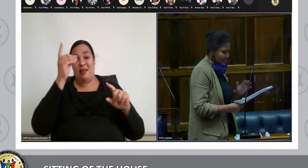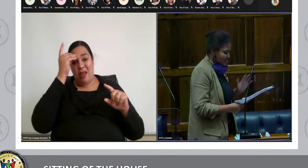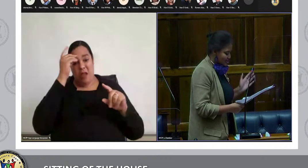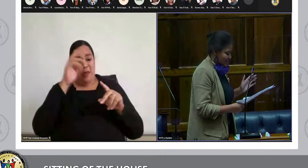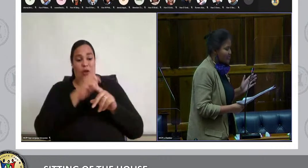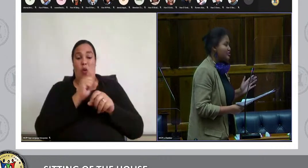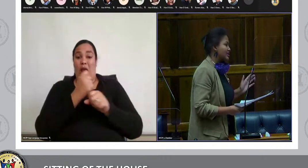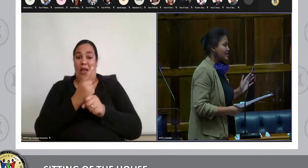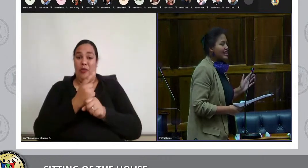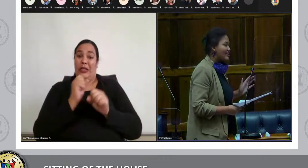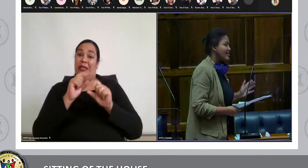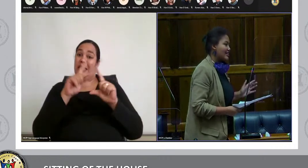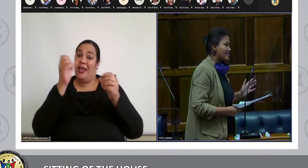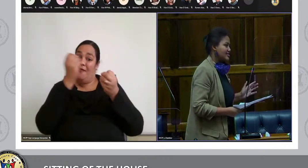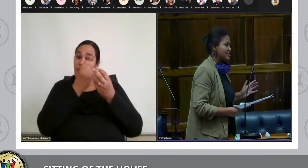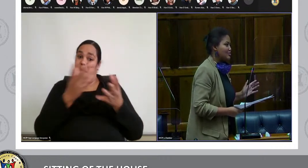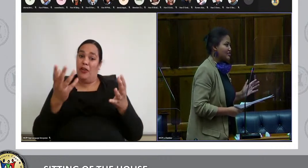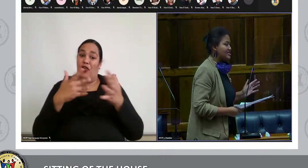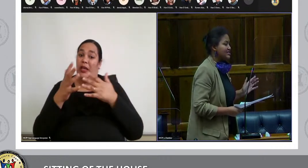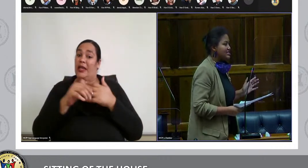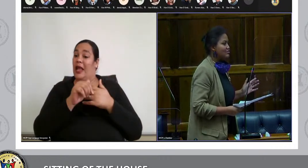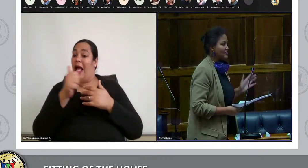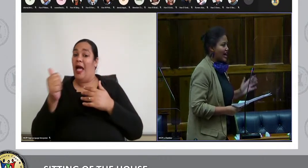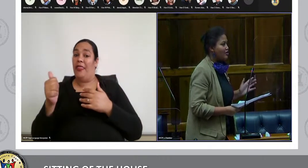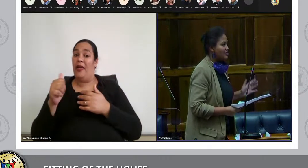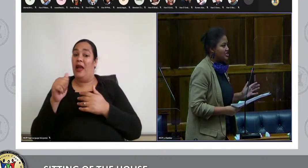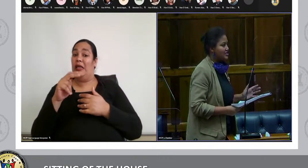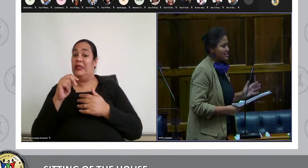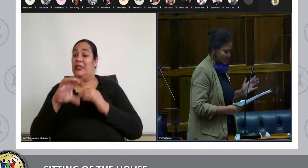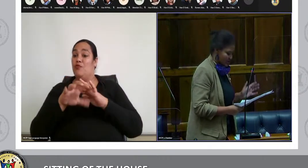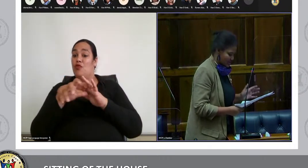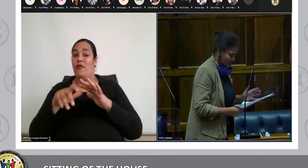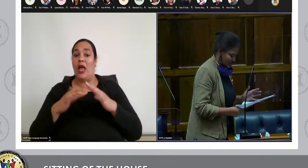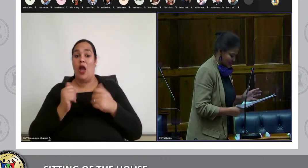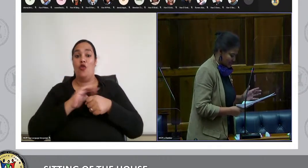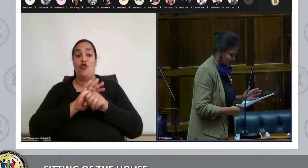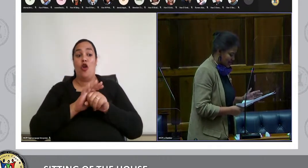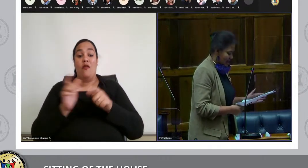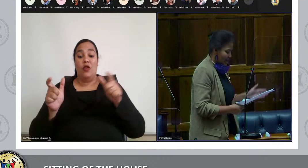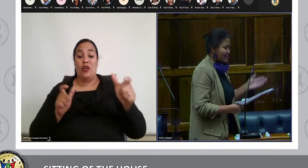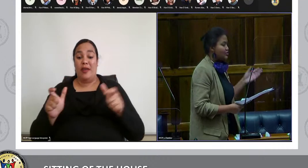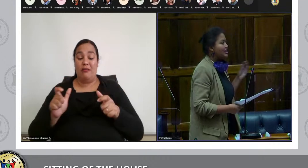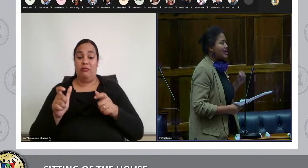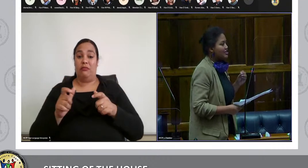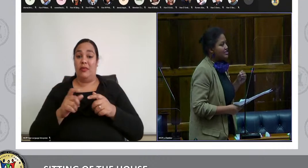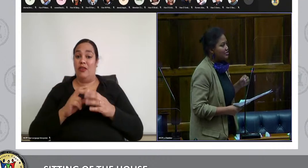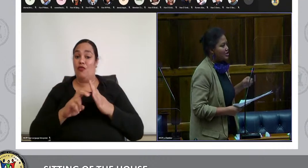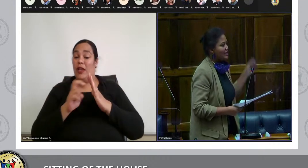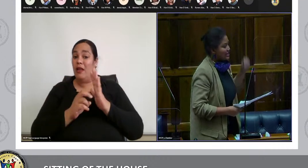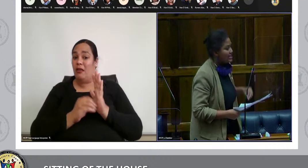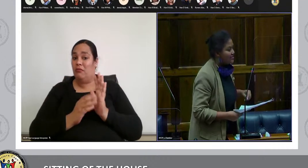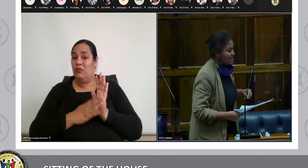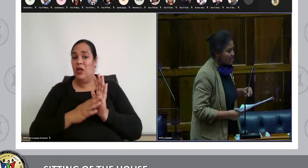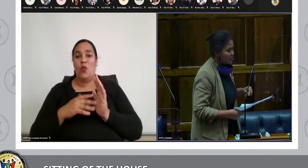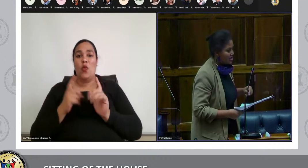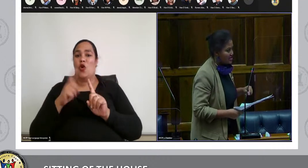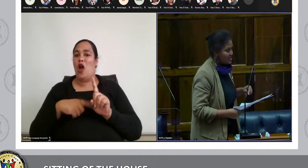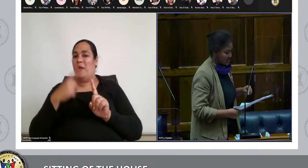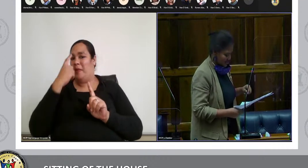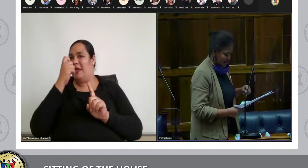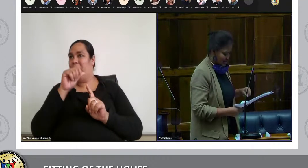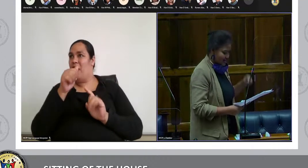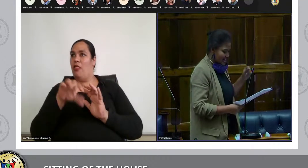Gauteng, there's no dashboard in any other ANC province in terms of how COVID is being regulated. And we cannot simply believe in